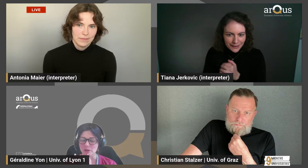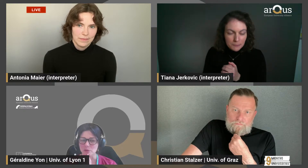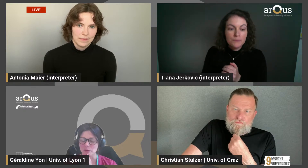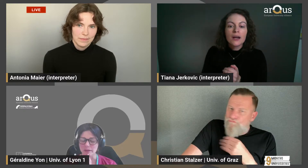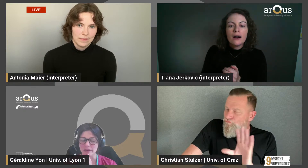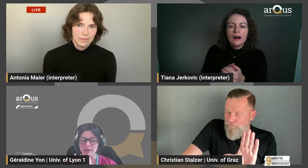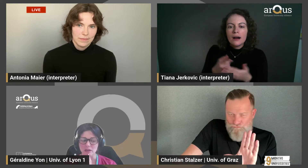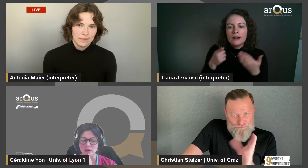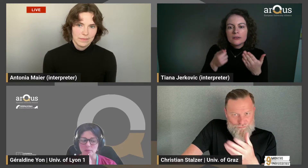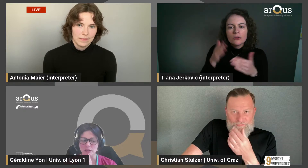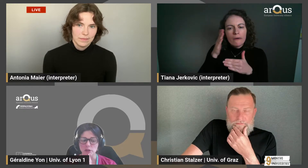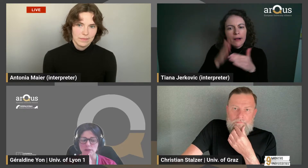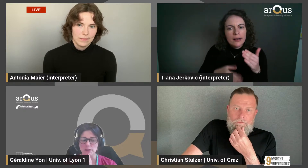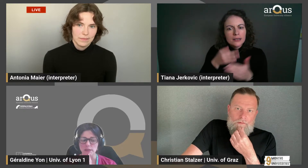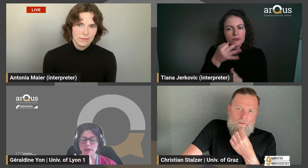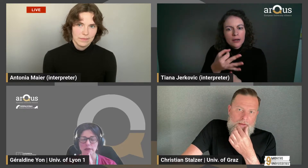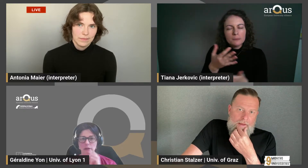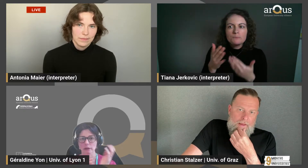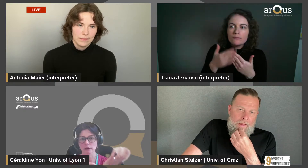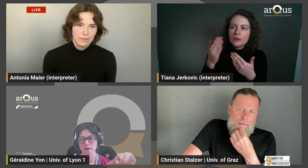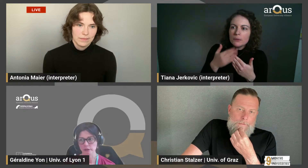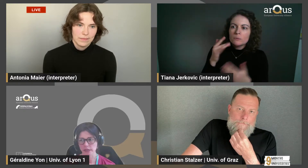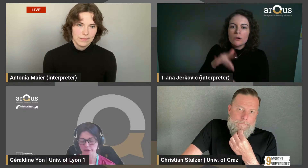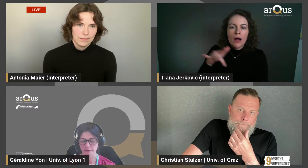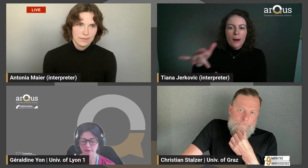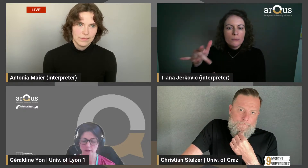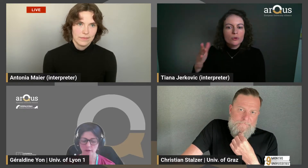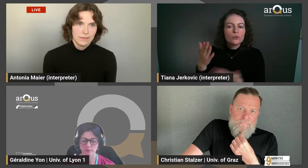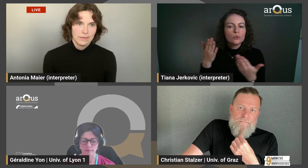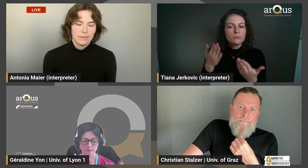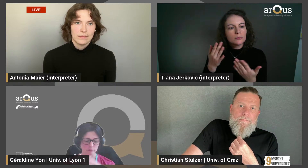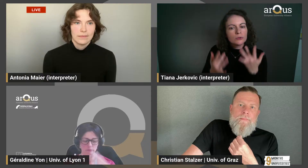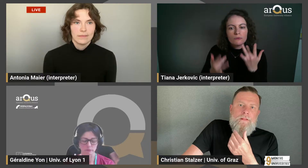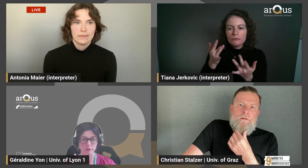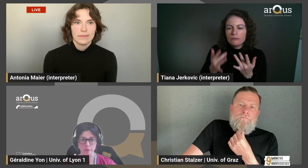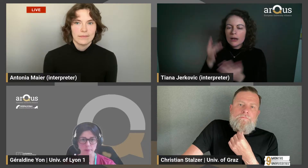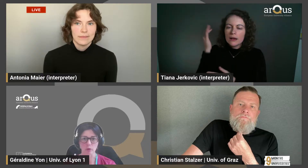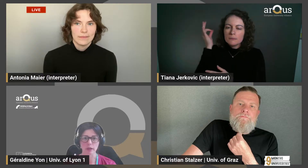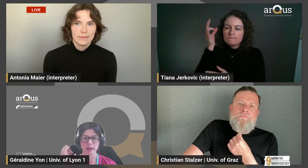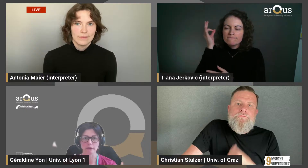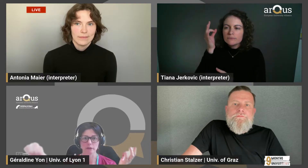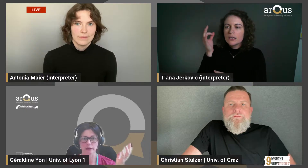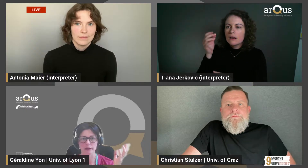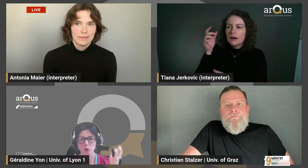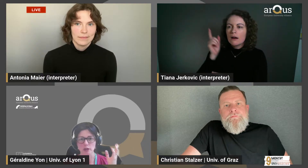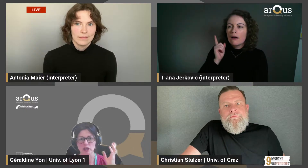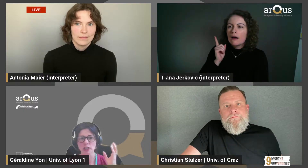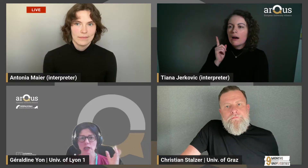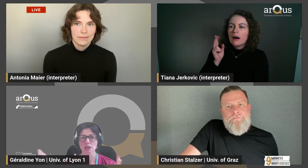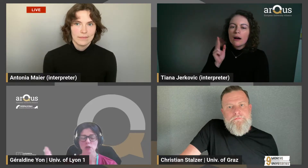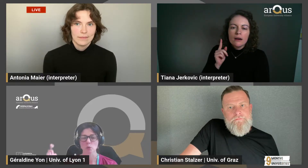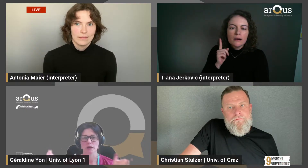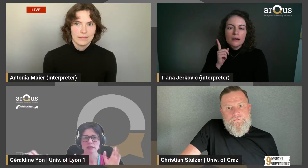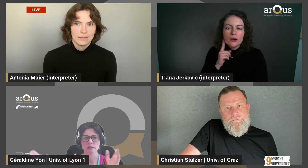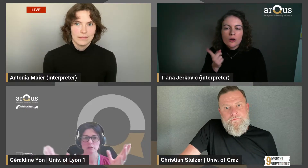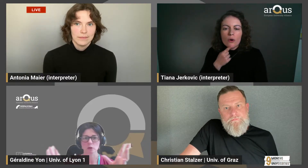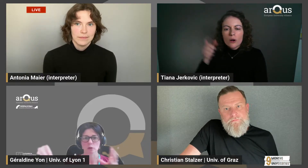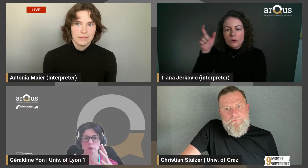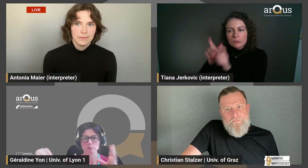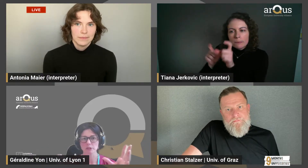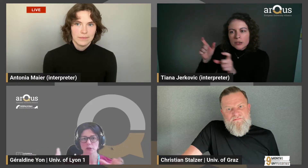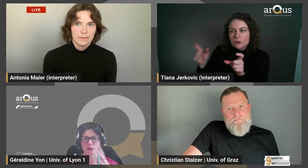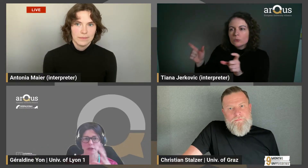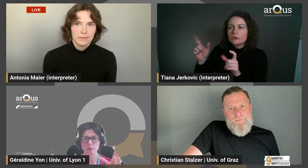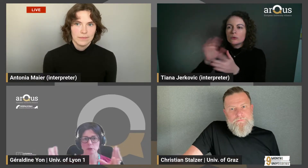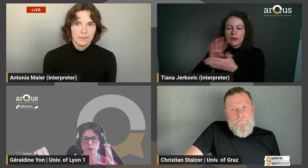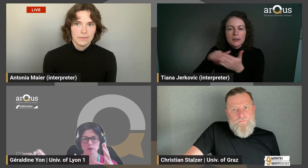because sometimes we may misunderstand like the deaf people and the sign language. So what is the